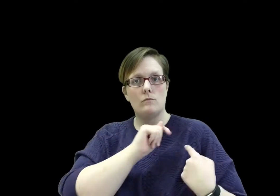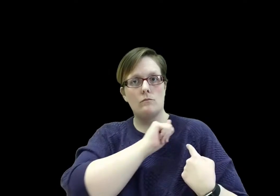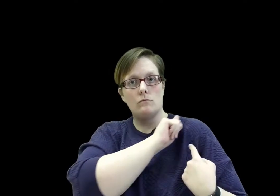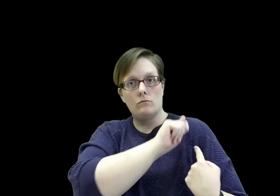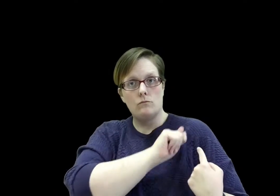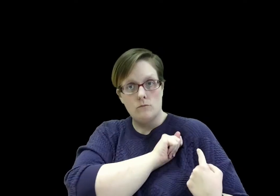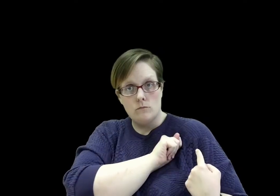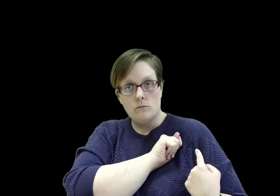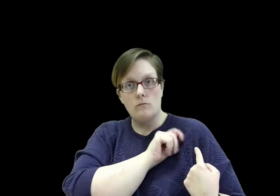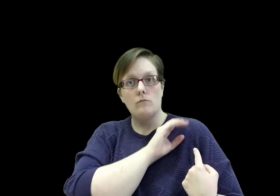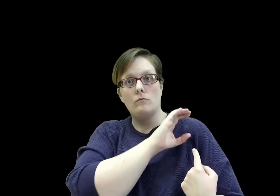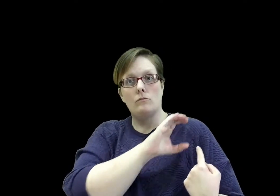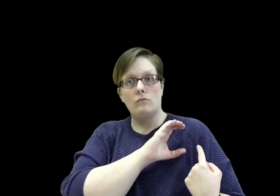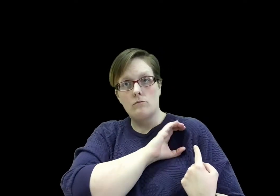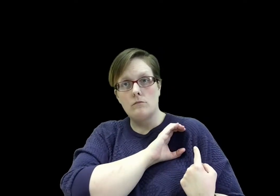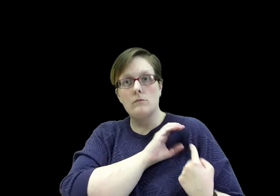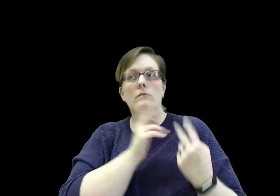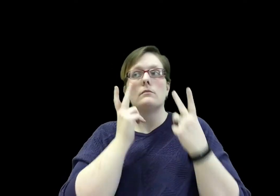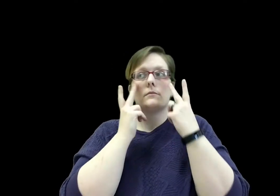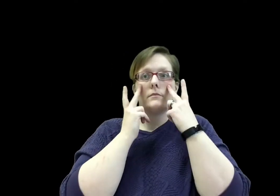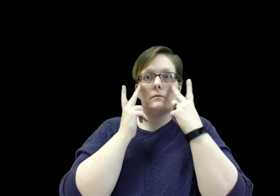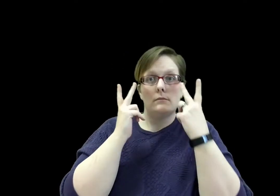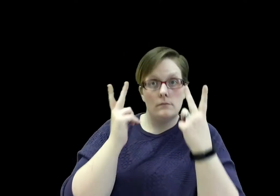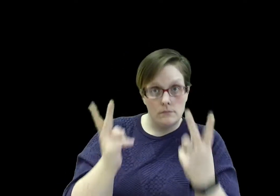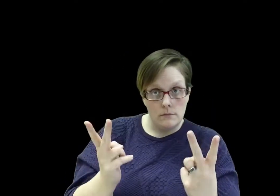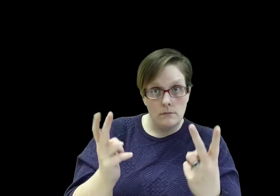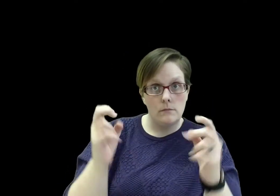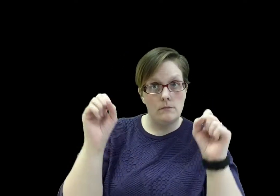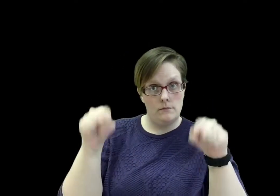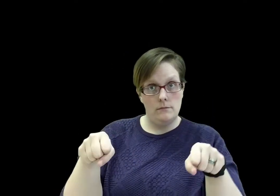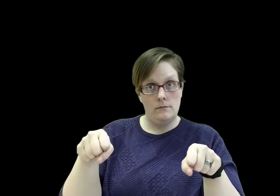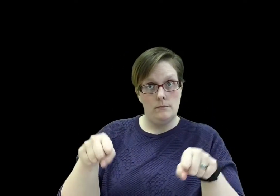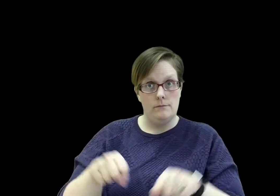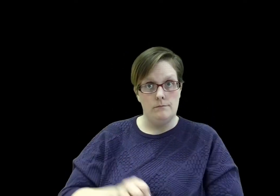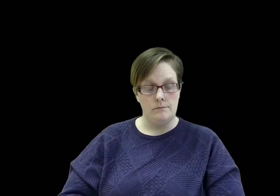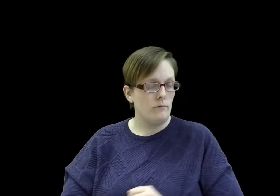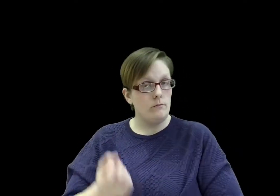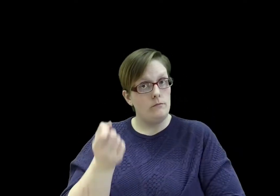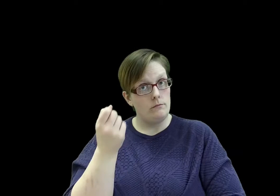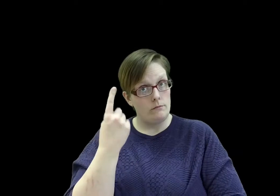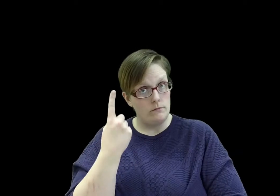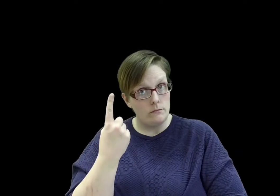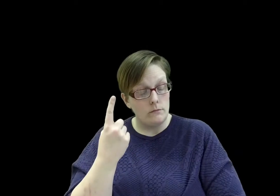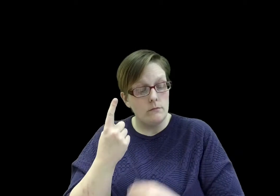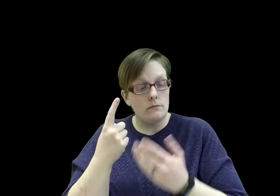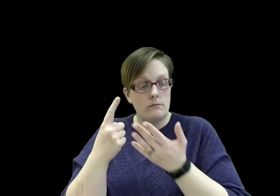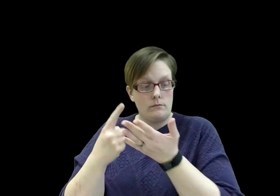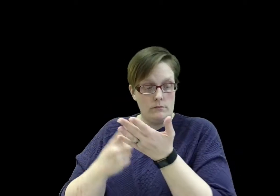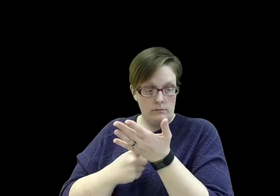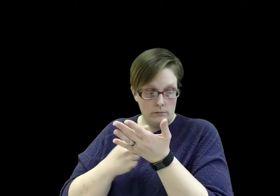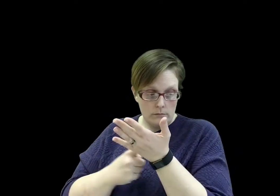actually means the trait or the characteristic that you can physically see. Now